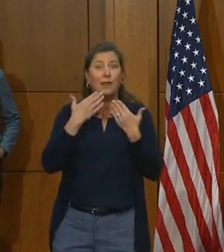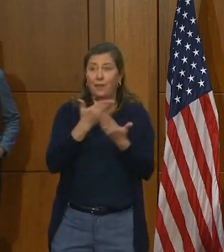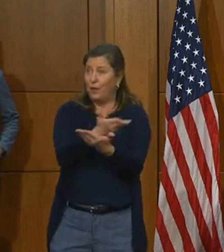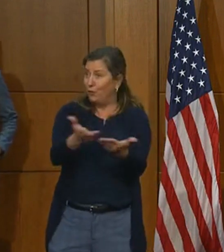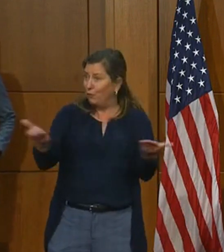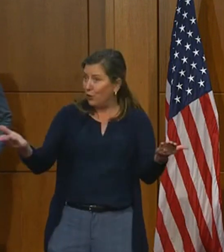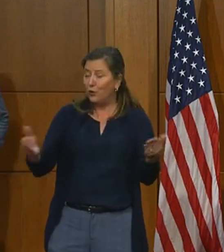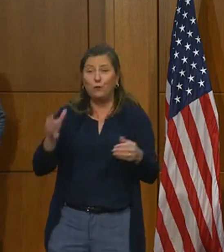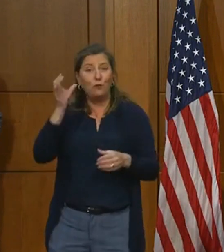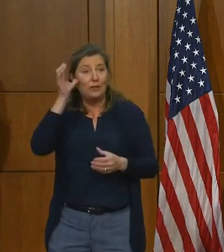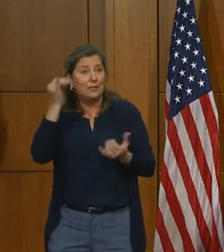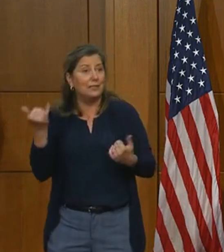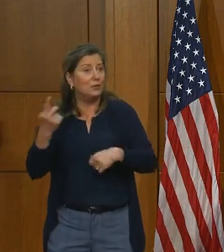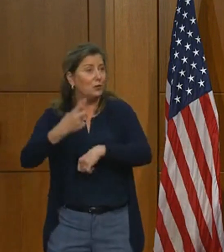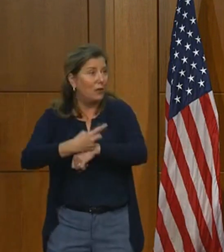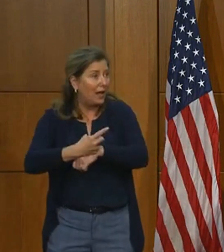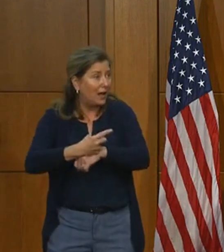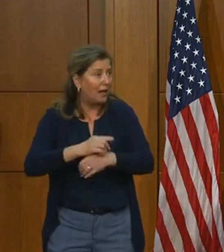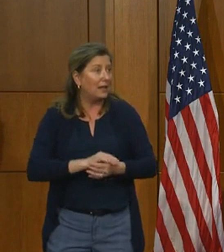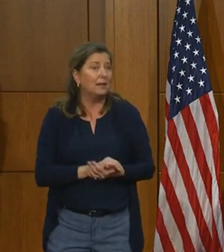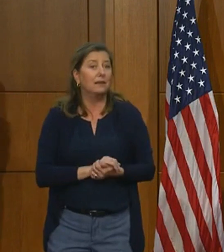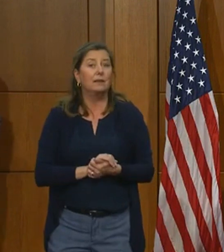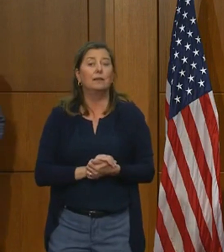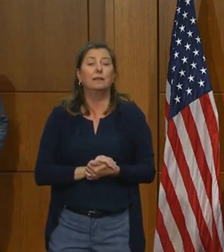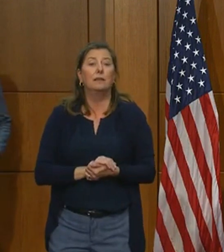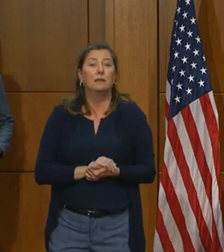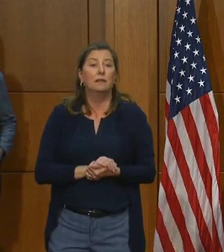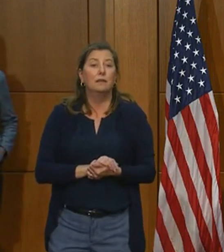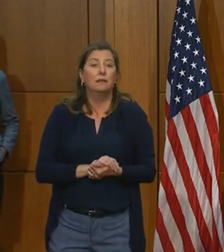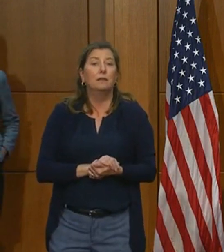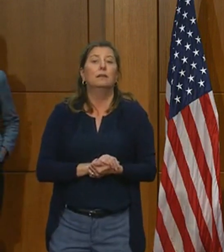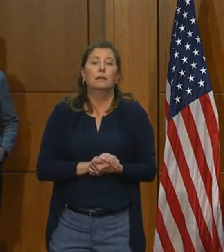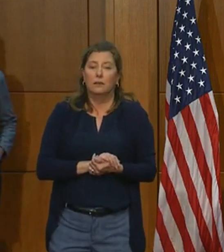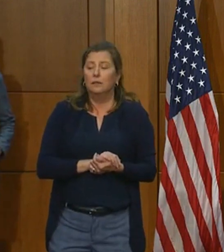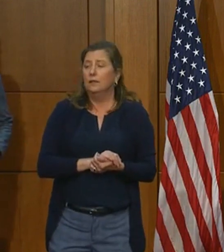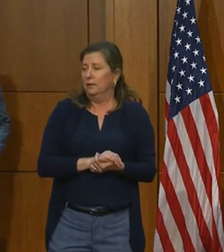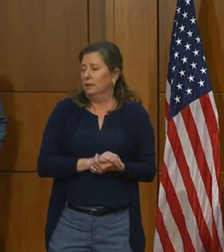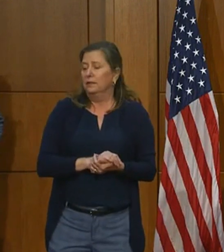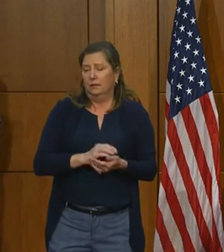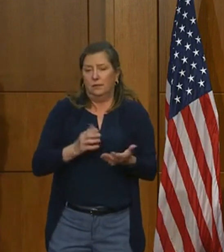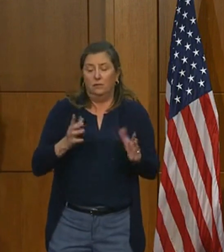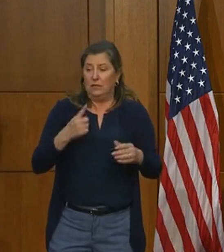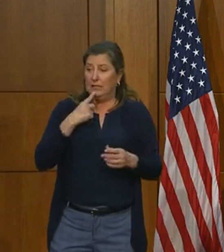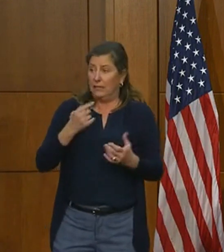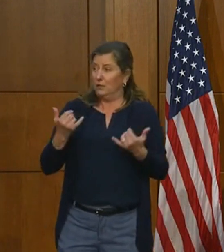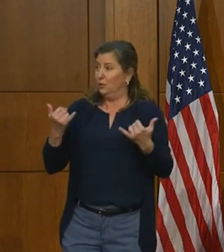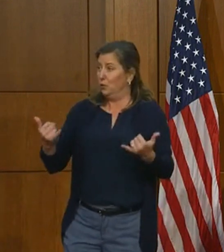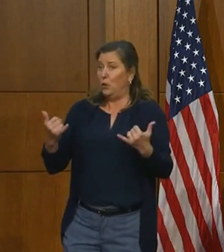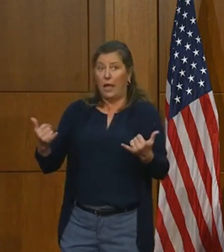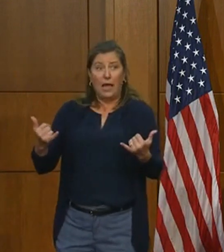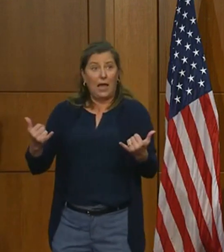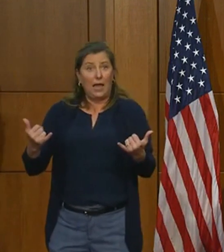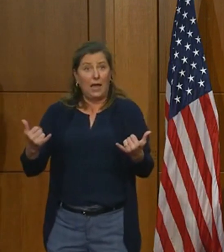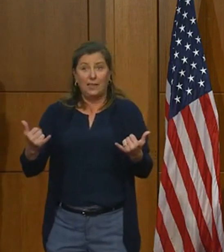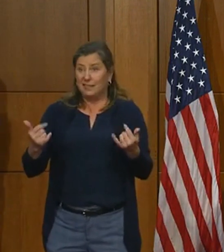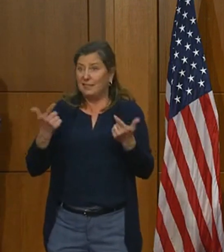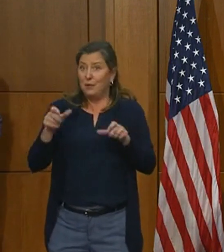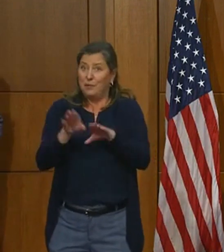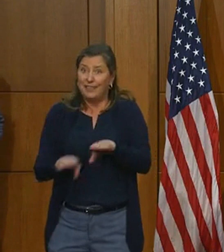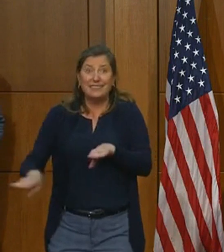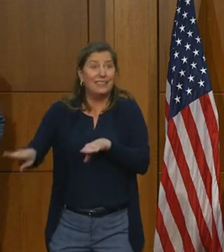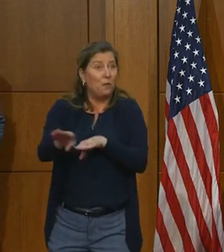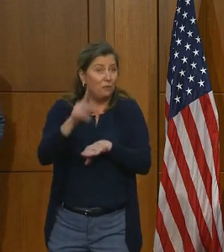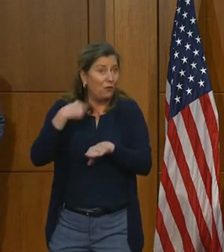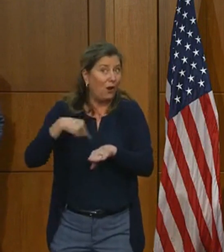you for listening today. As we have said, today is a big step